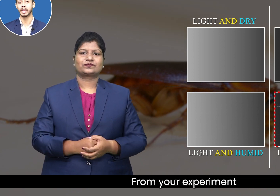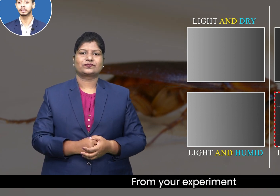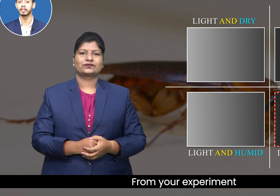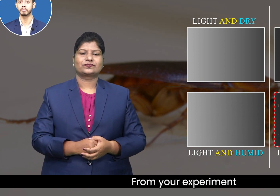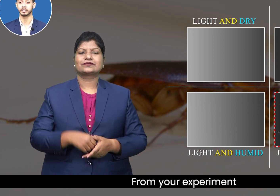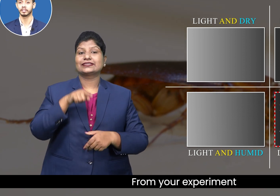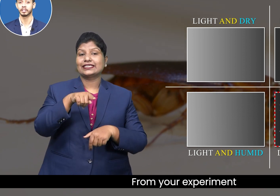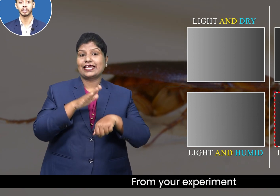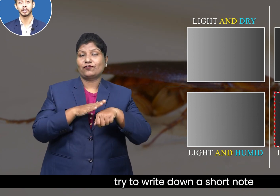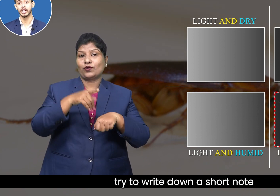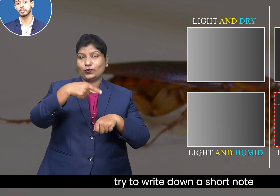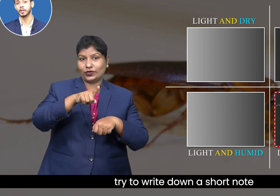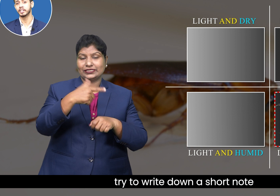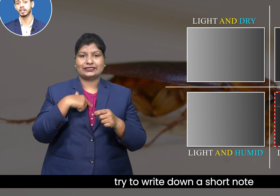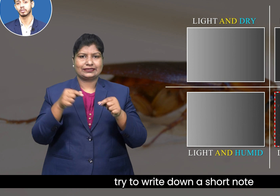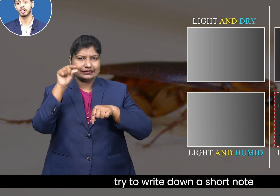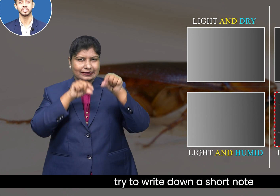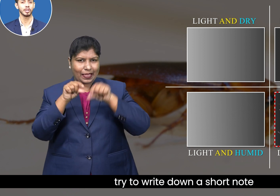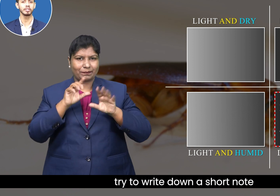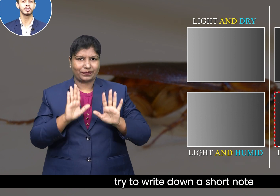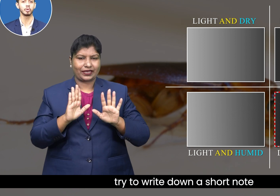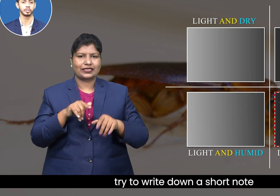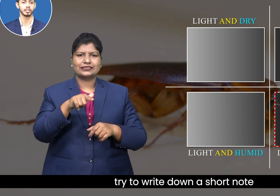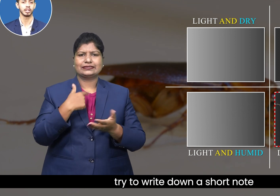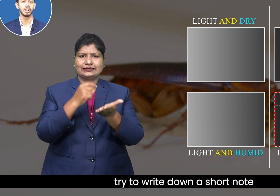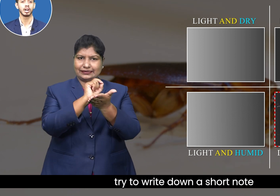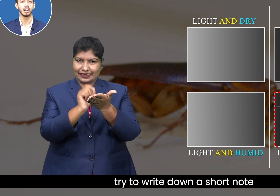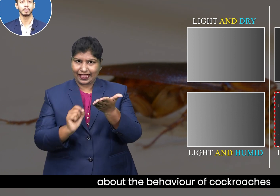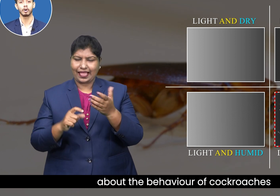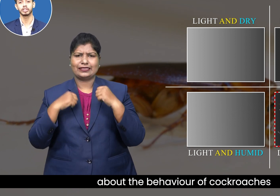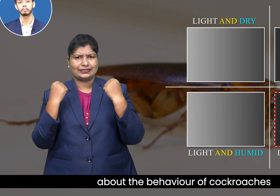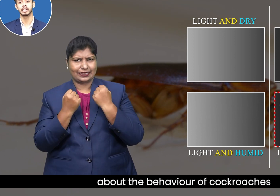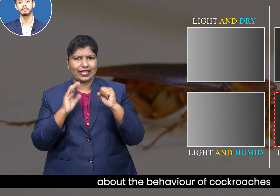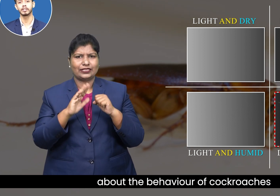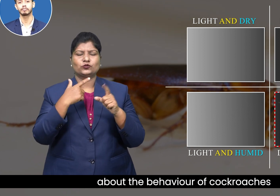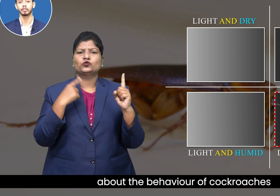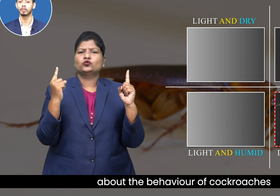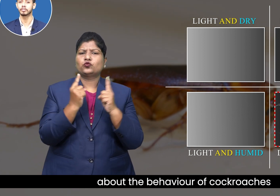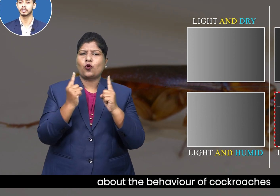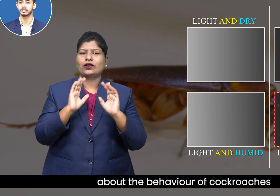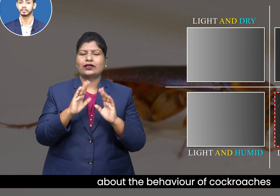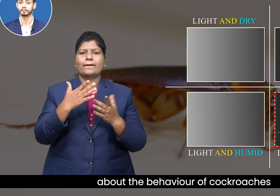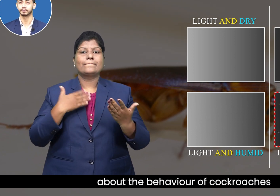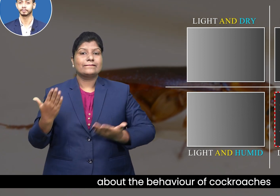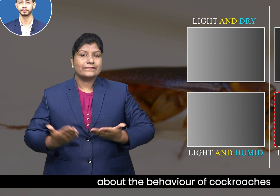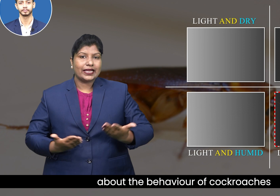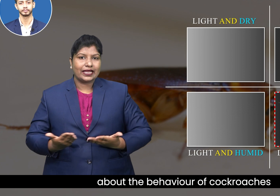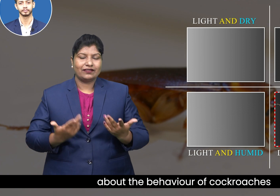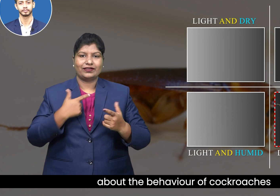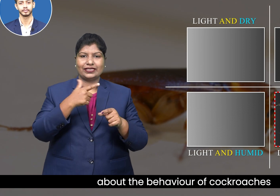From your experiment, try to write down a short note about the behavior of cockroaches